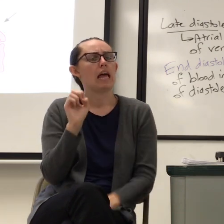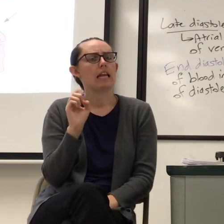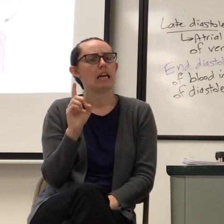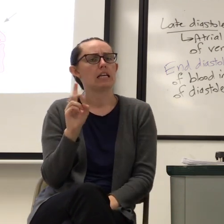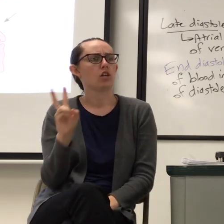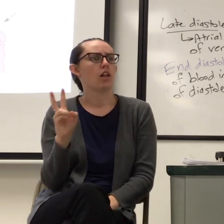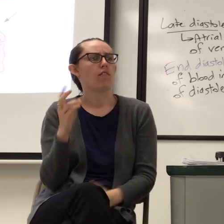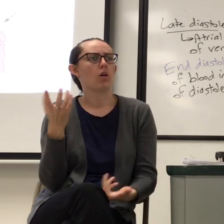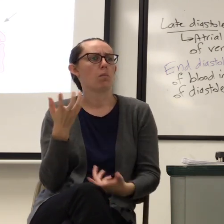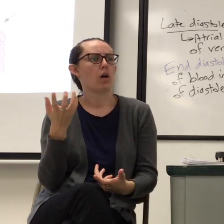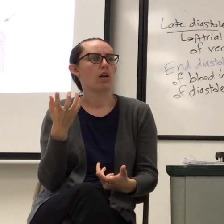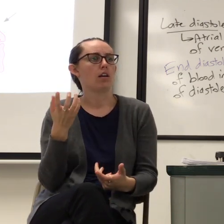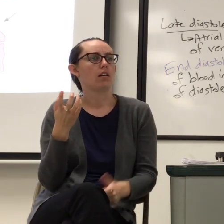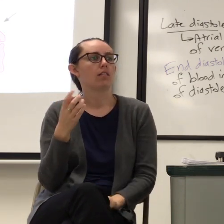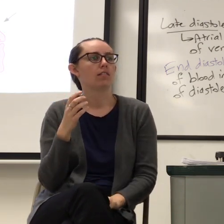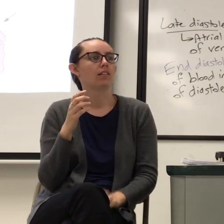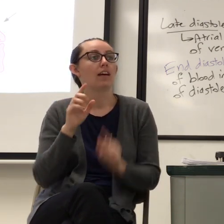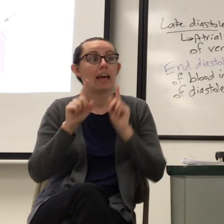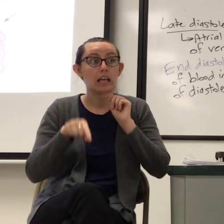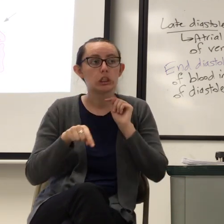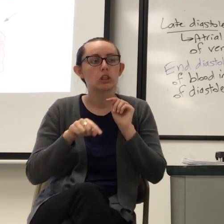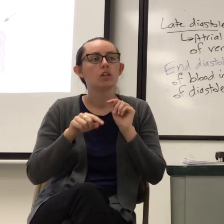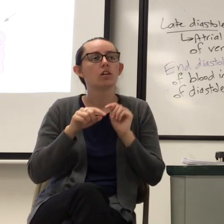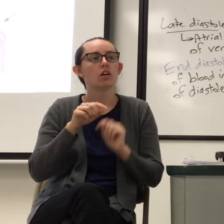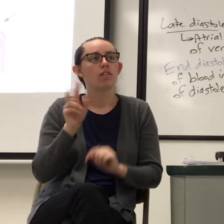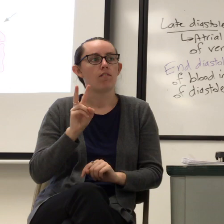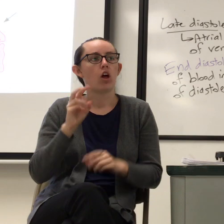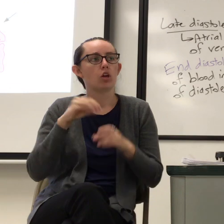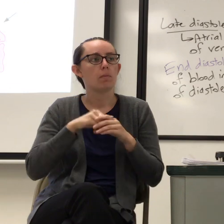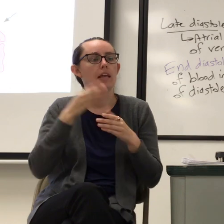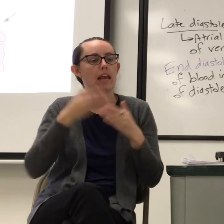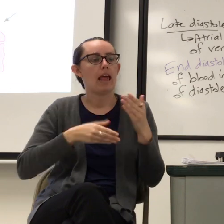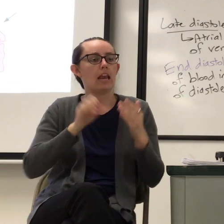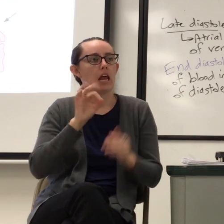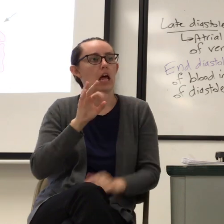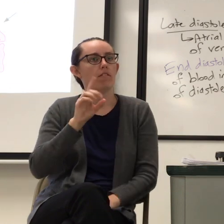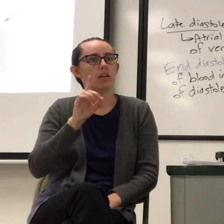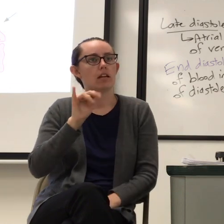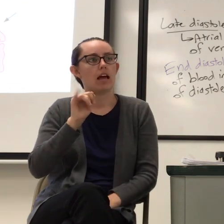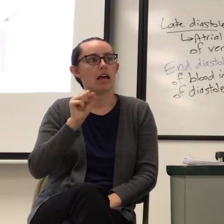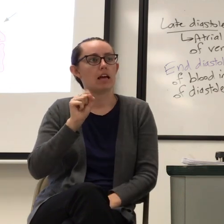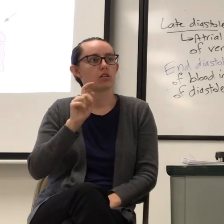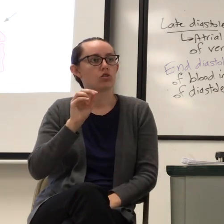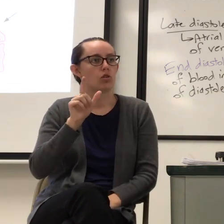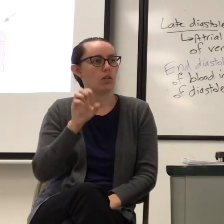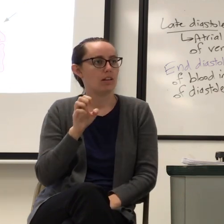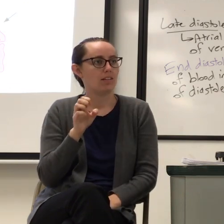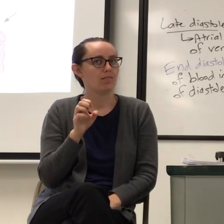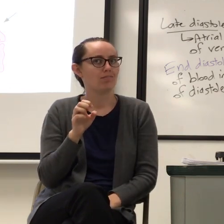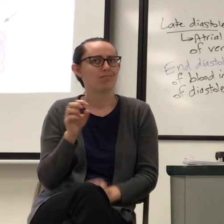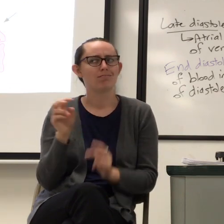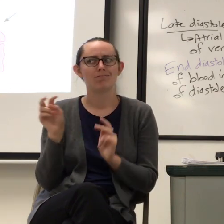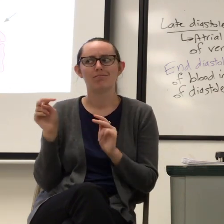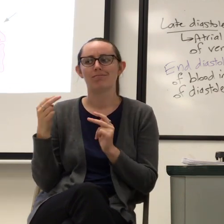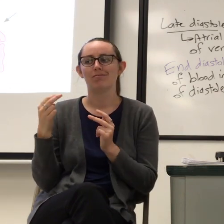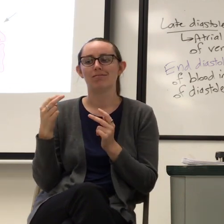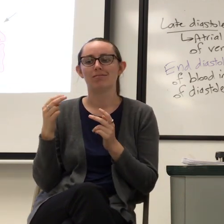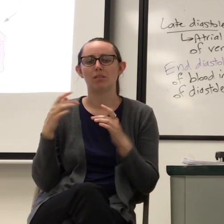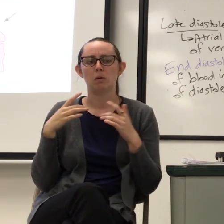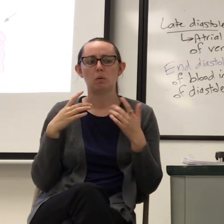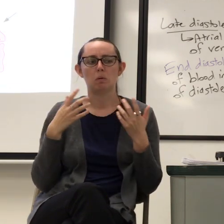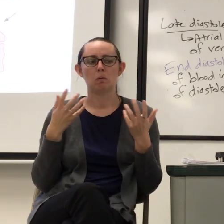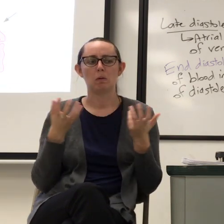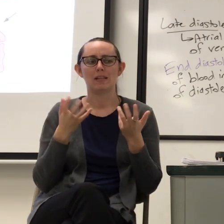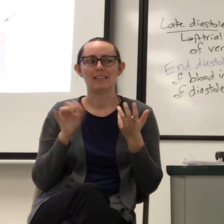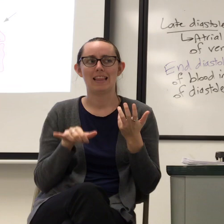You answer, it's the volume at the end of diastole. You can kind of look at each other. What's that? I don't know.